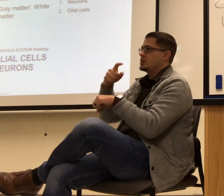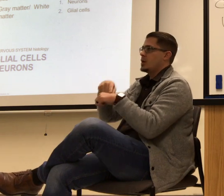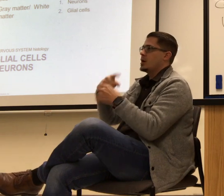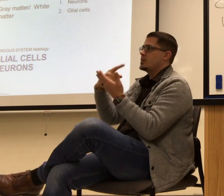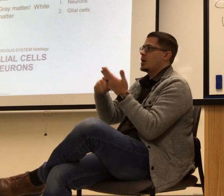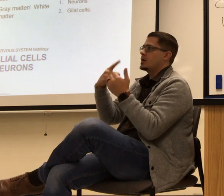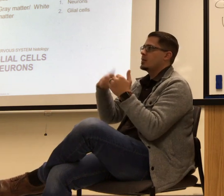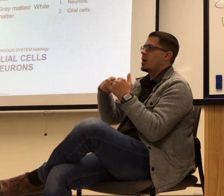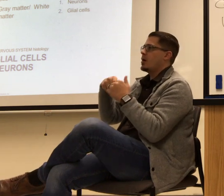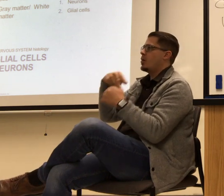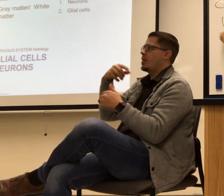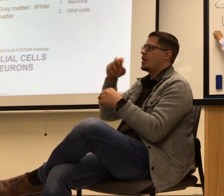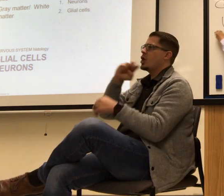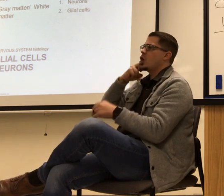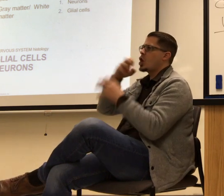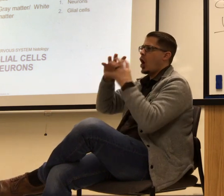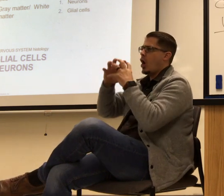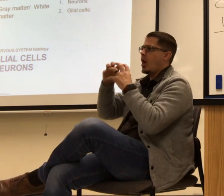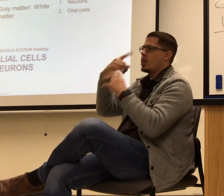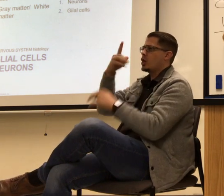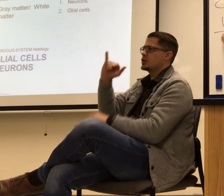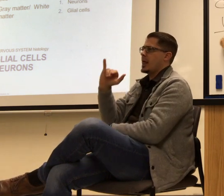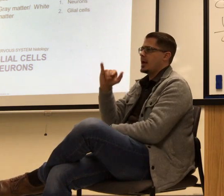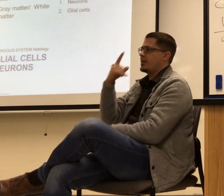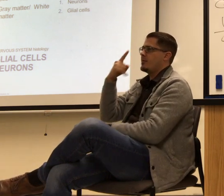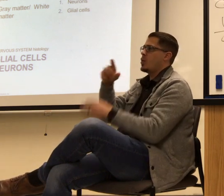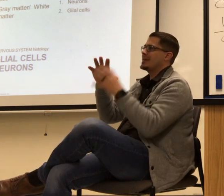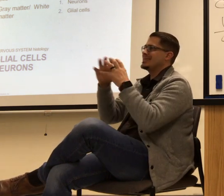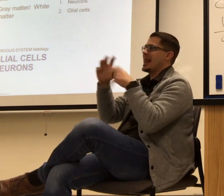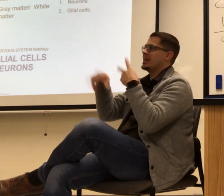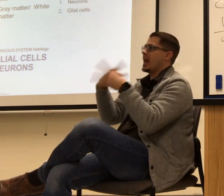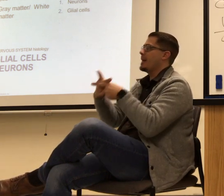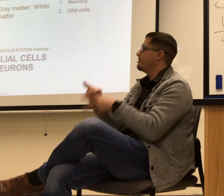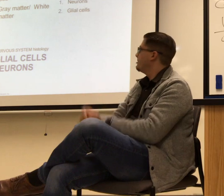physiology of the neuron in terms of cell type,